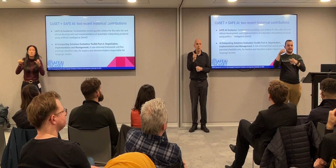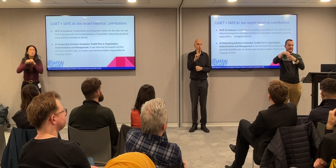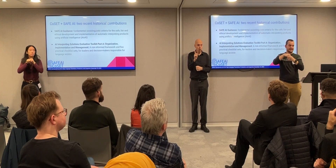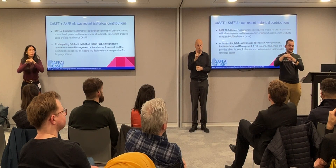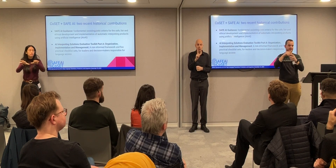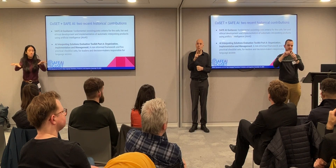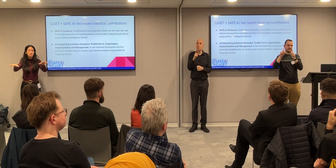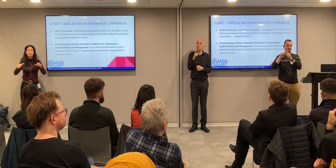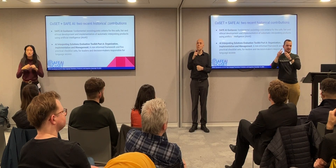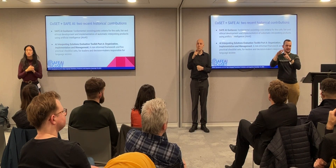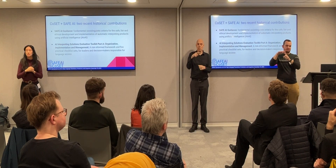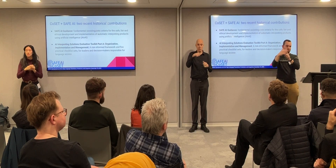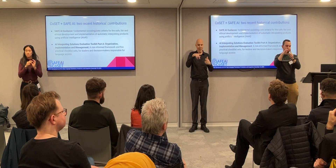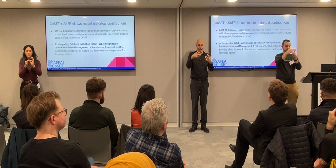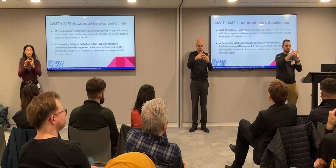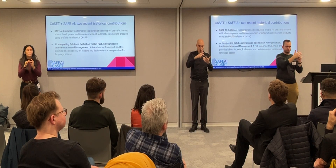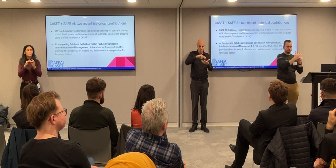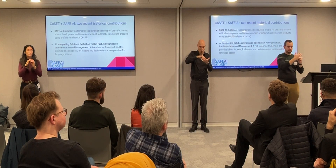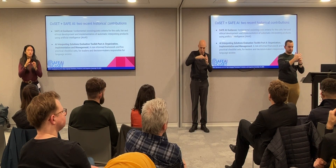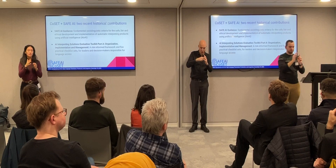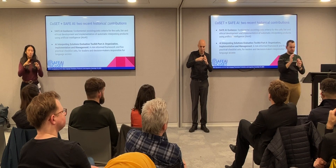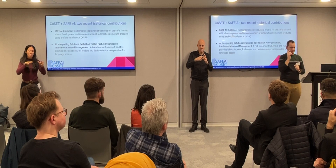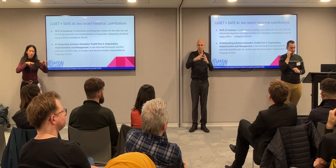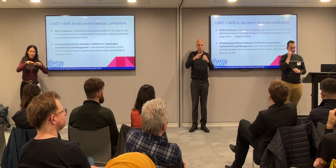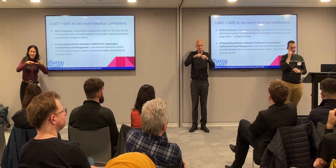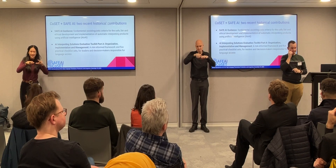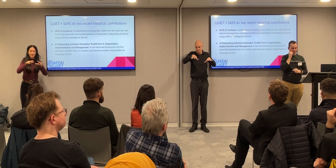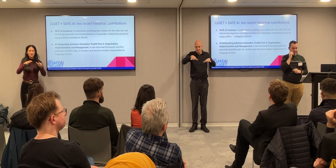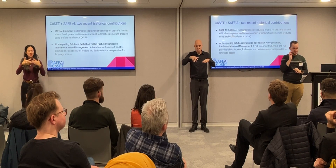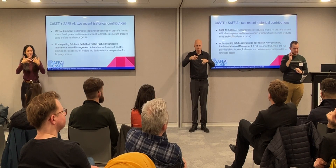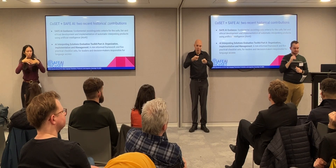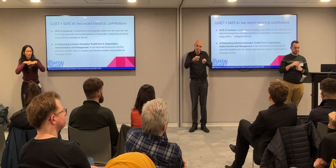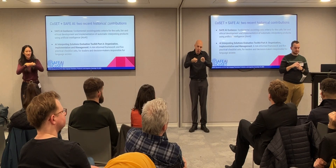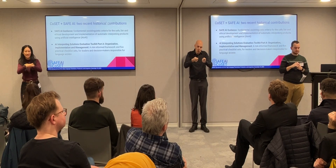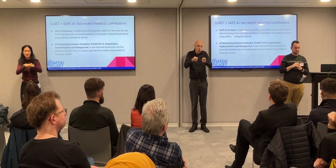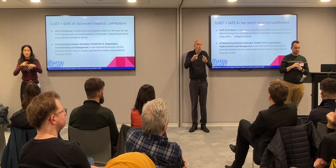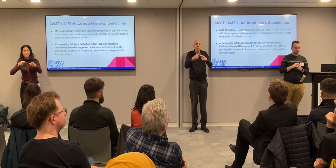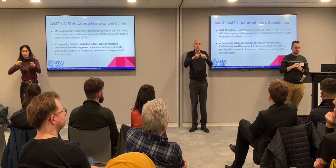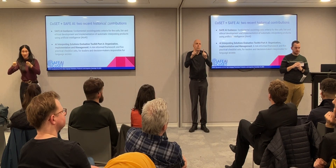organization, implementation, and management in various contexts.